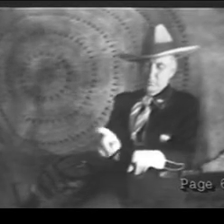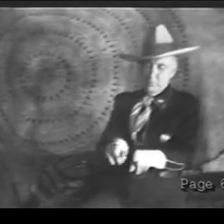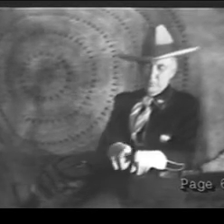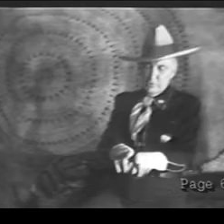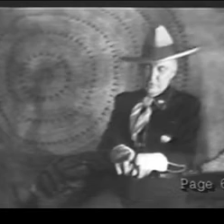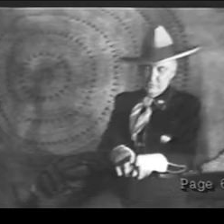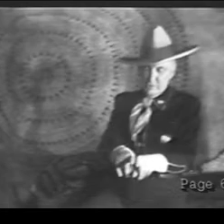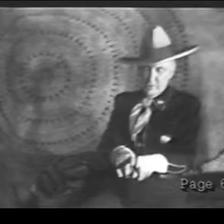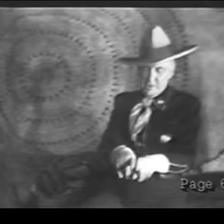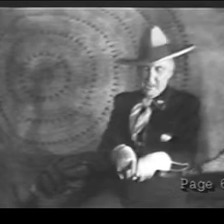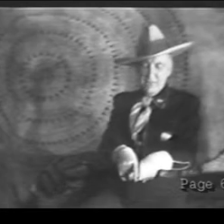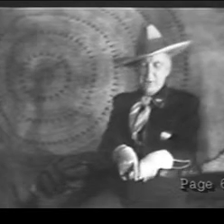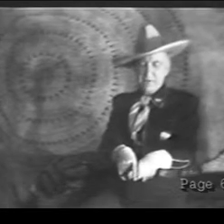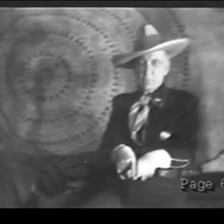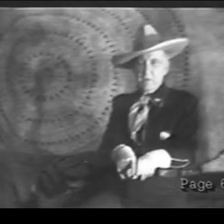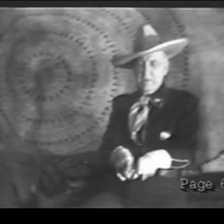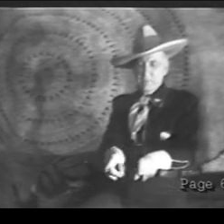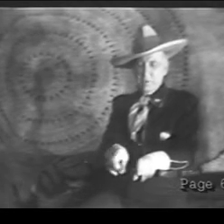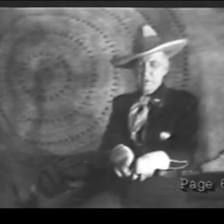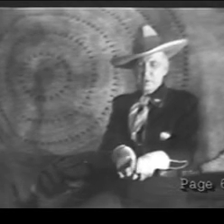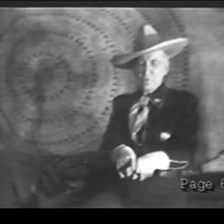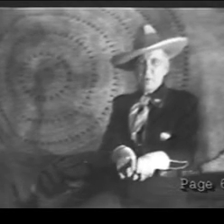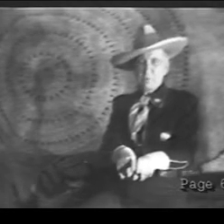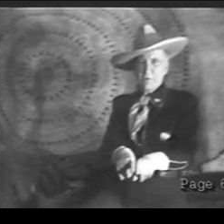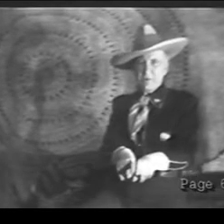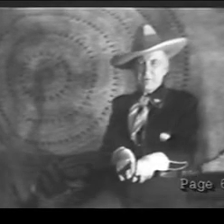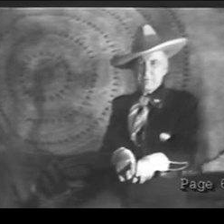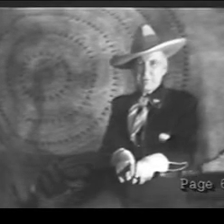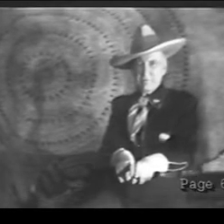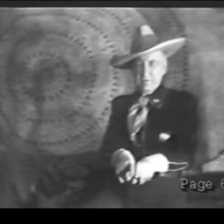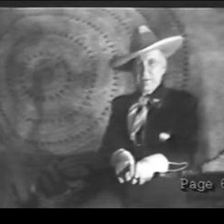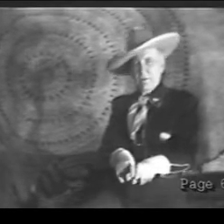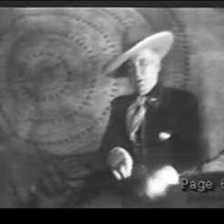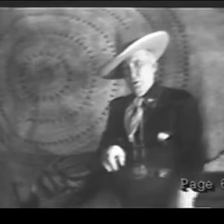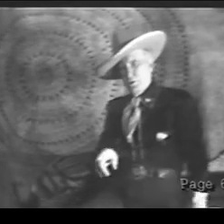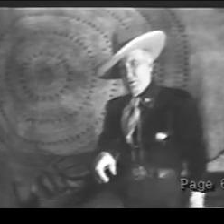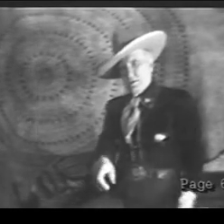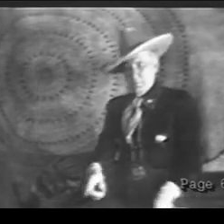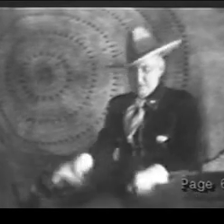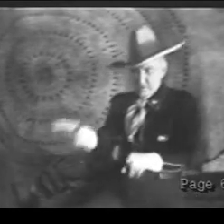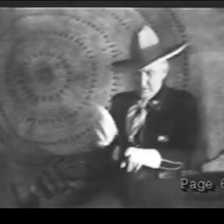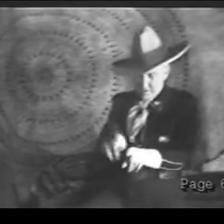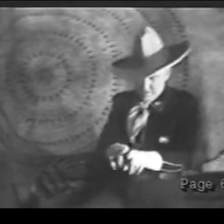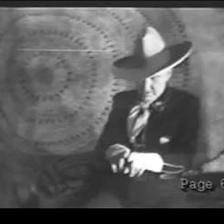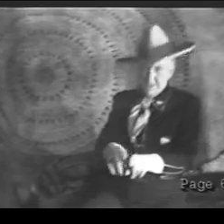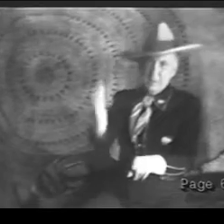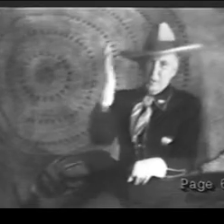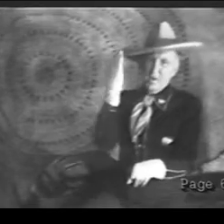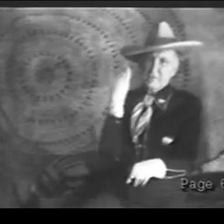put those fingers together that way, that means that you are married. Or he might say, it's my wife, it's the